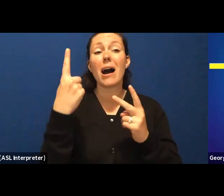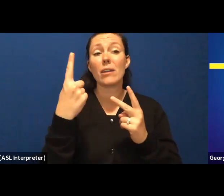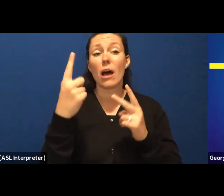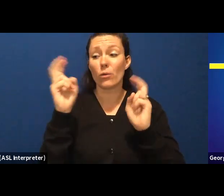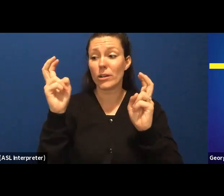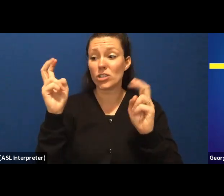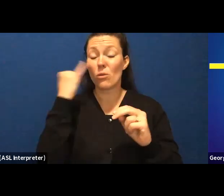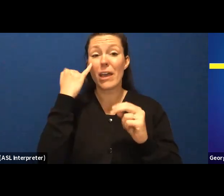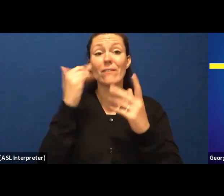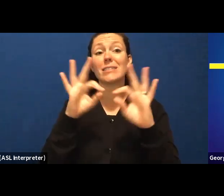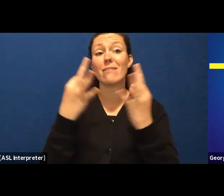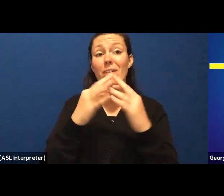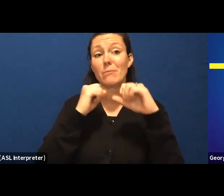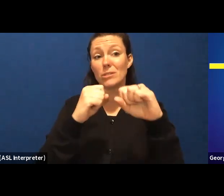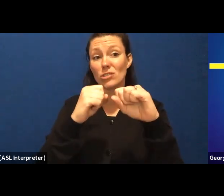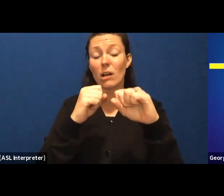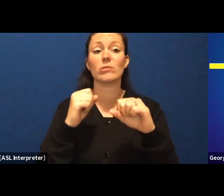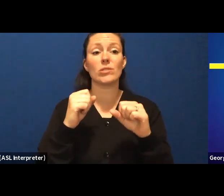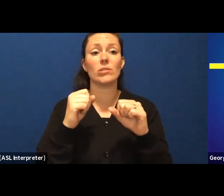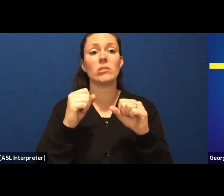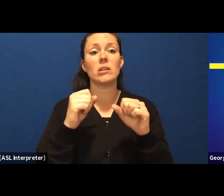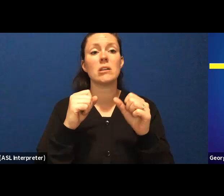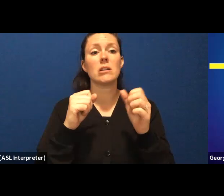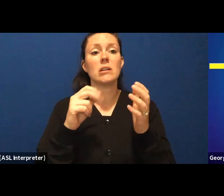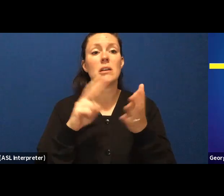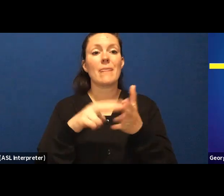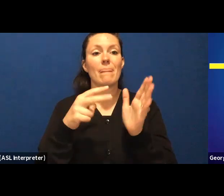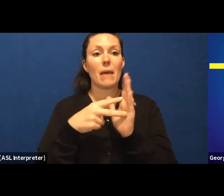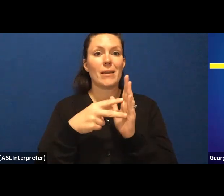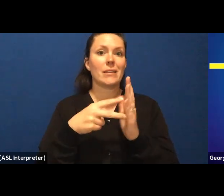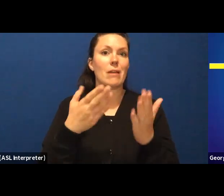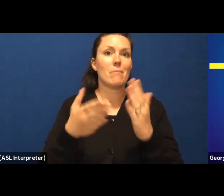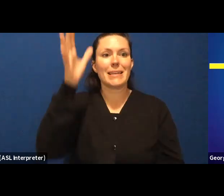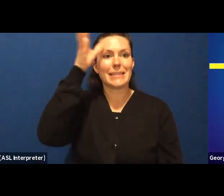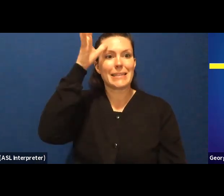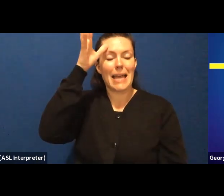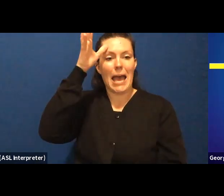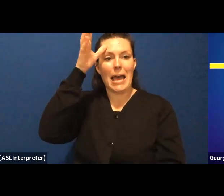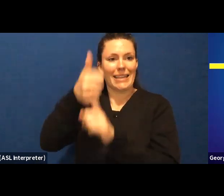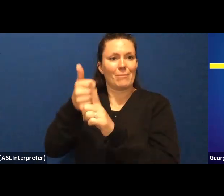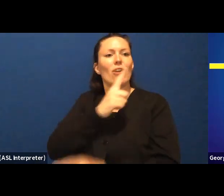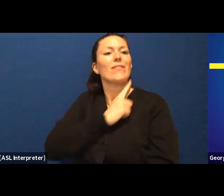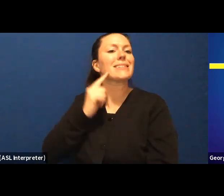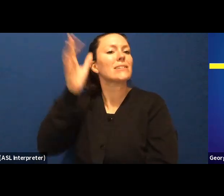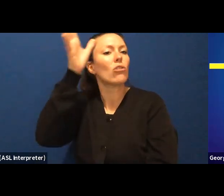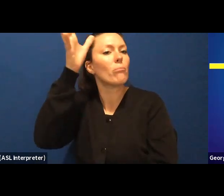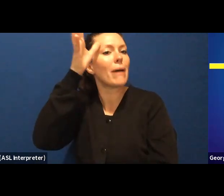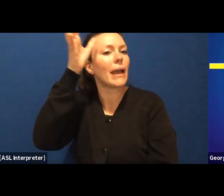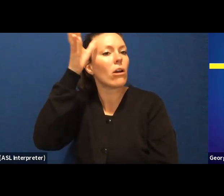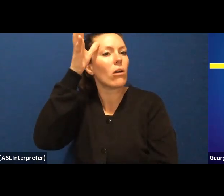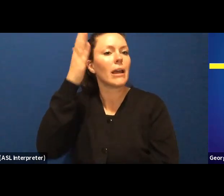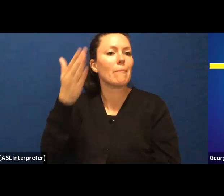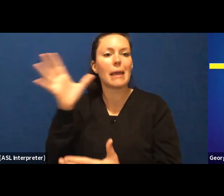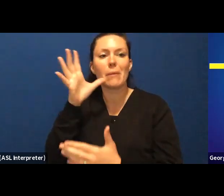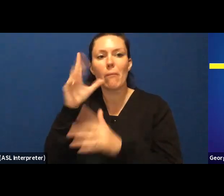family shelter, we have that dad who is as a single parent. And that's the other barrier that we have with